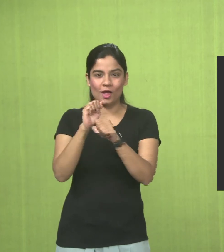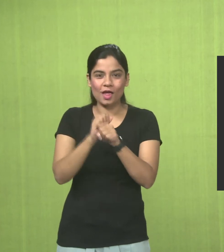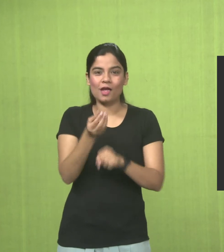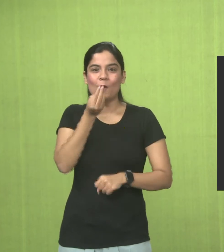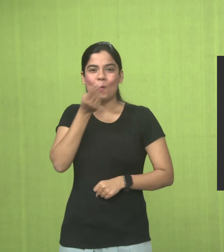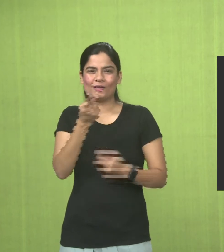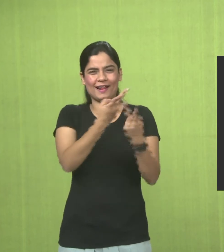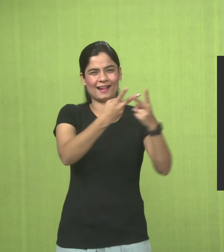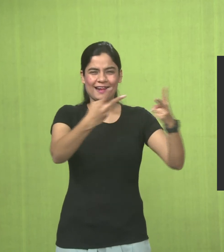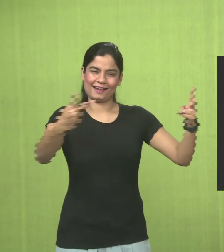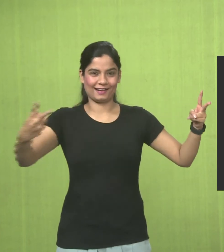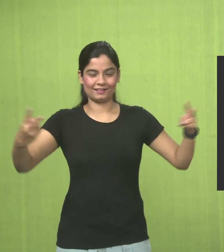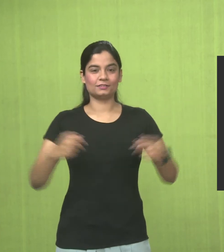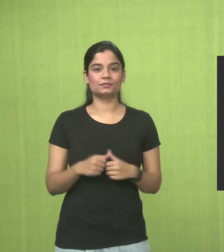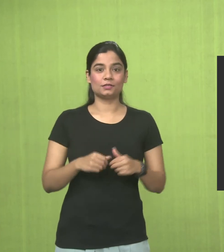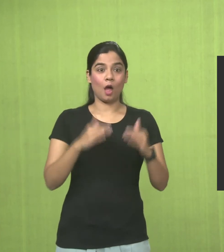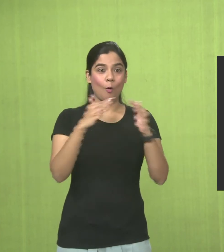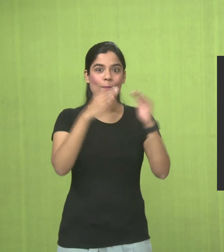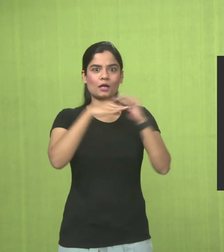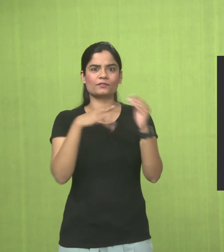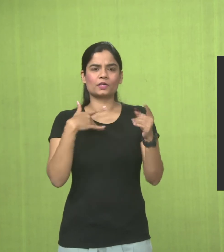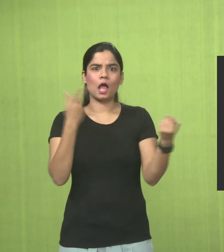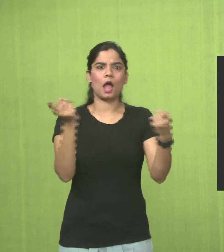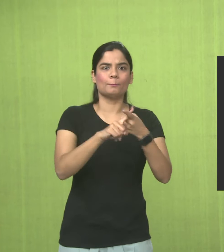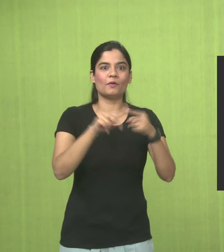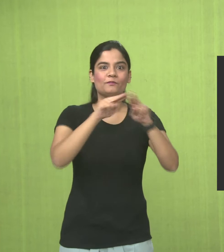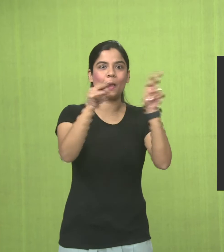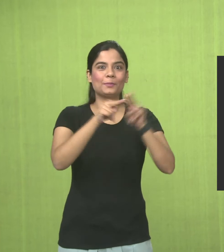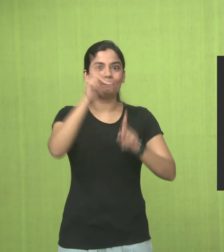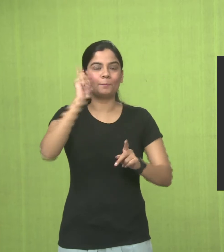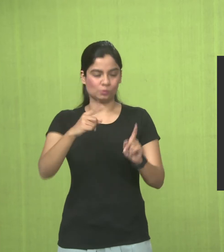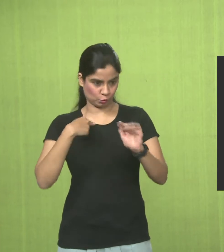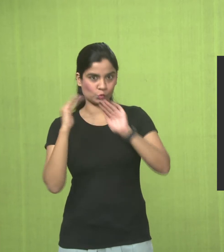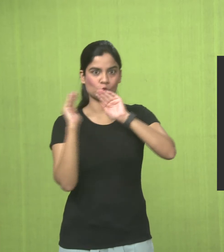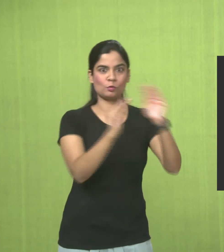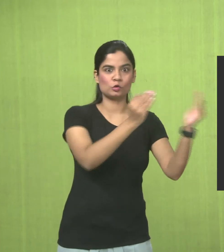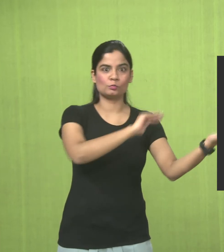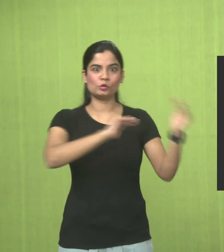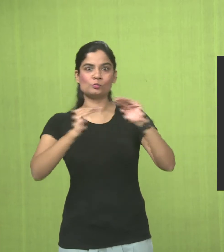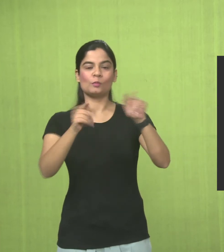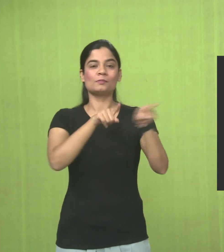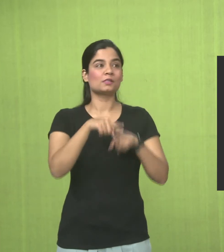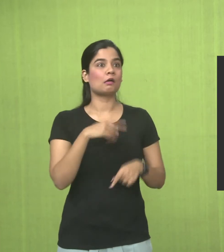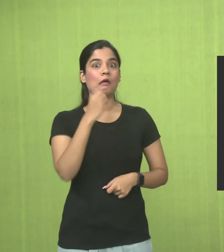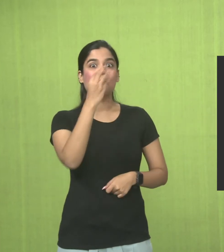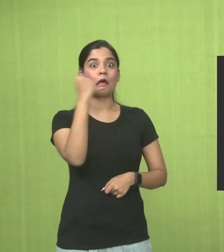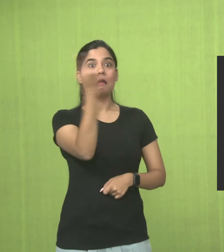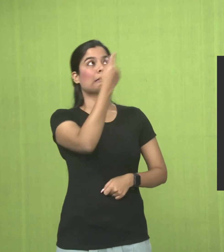jobs, business, run a hotel or run a different kind of an enterprise. And it's the family that helps us in the